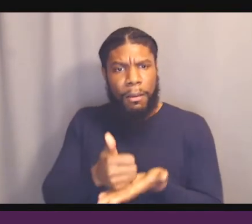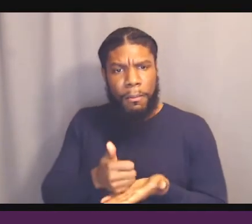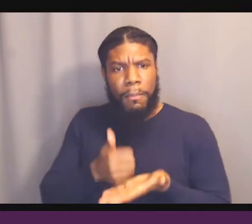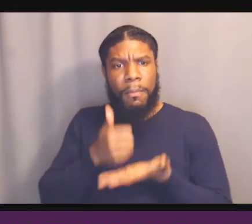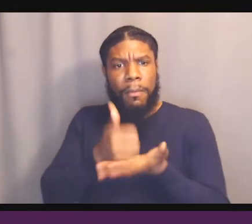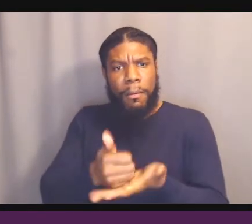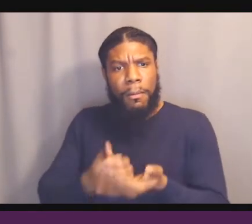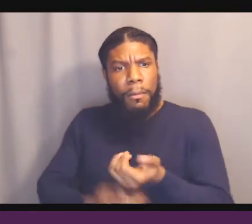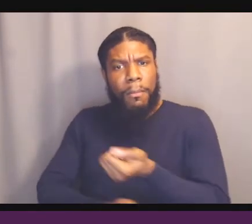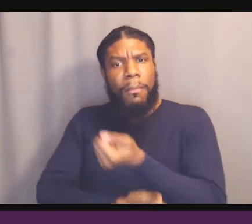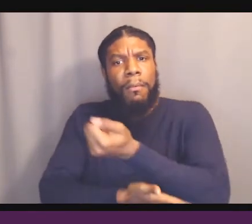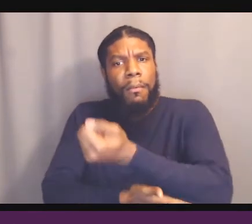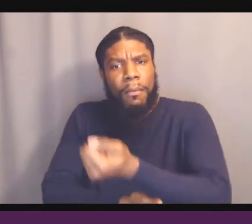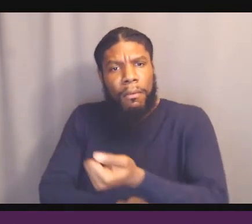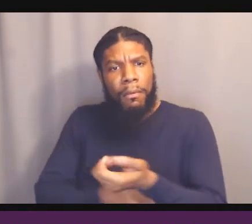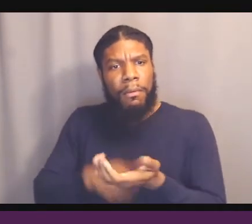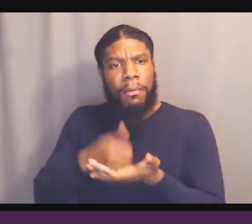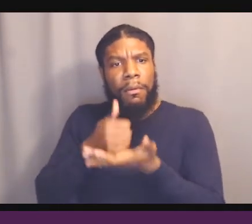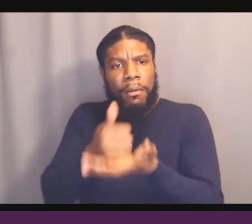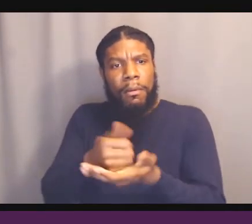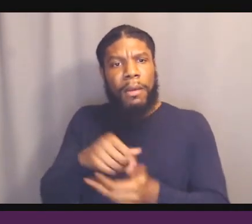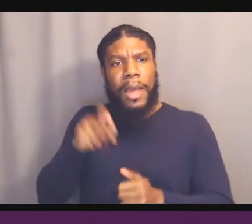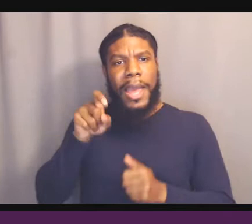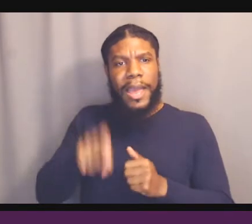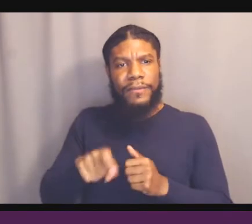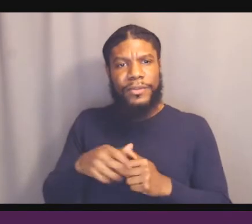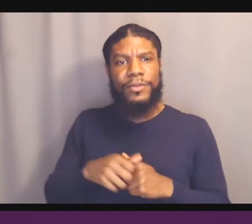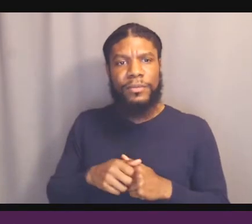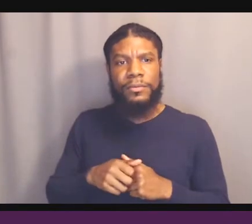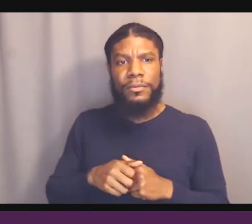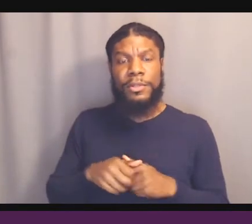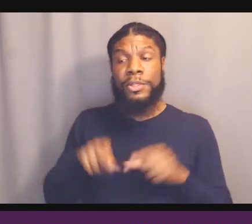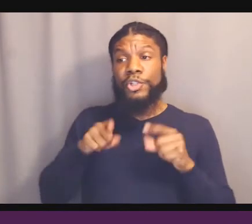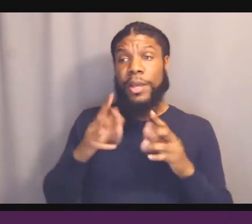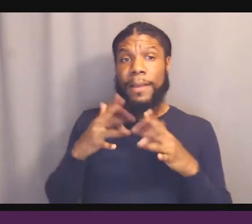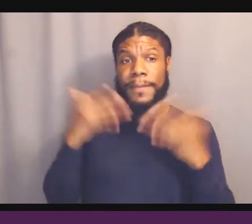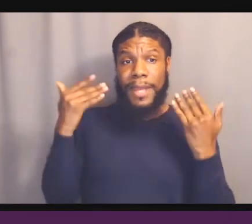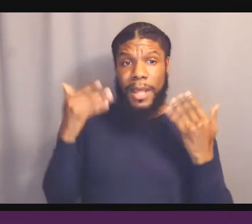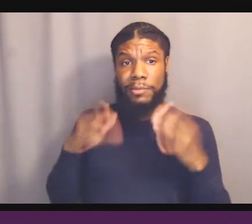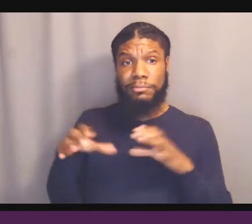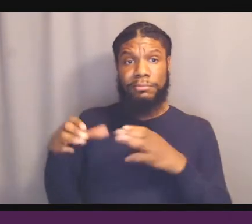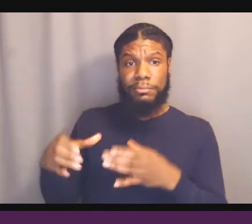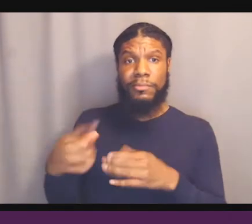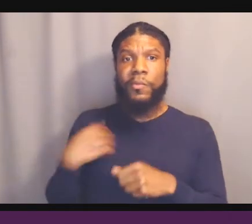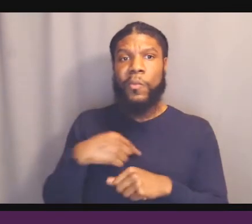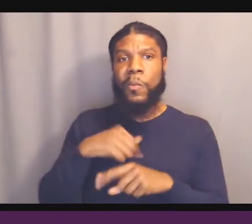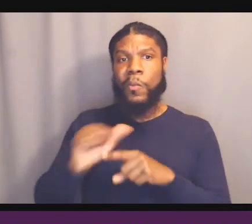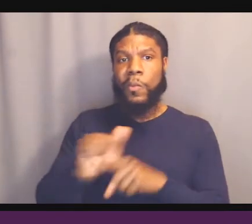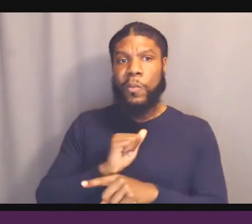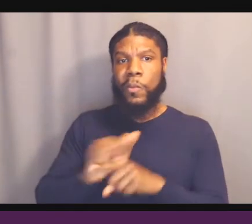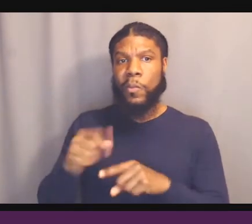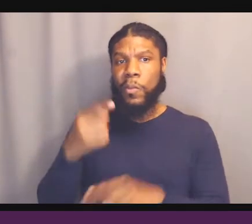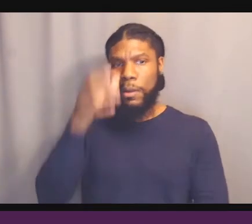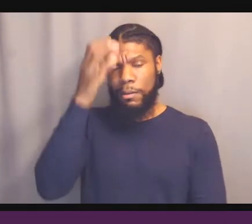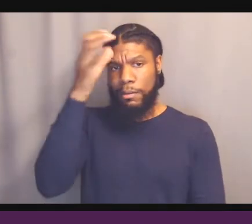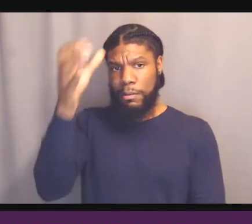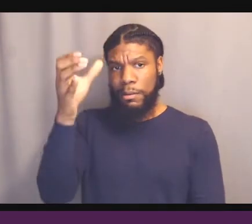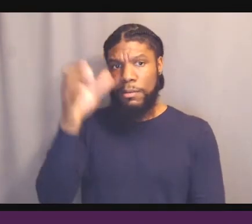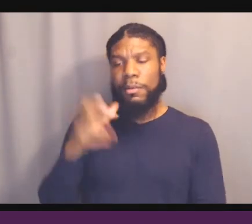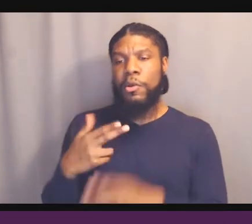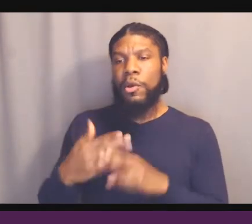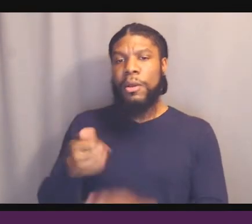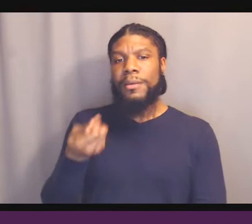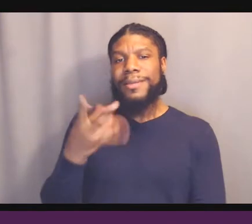this in hospitality. We've been practicing this concept by Robin Ware, the 17 touches